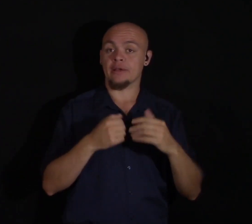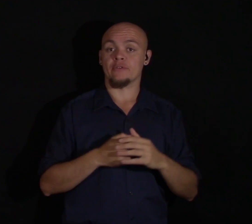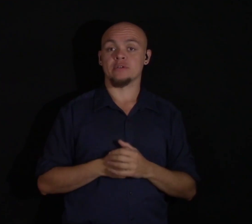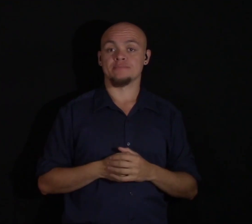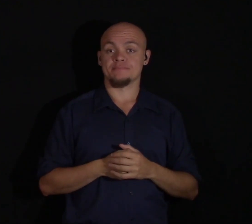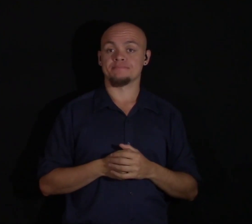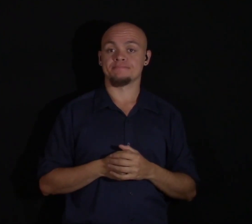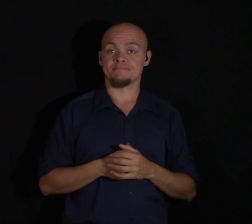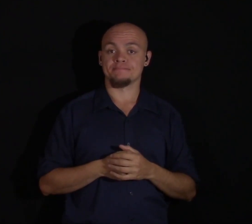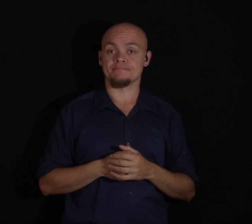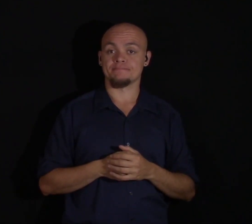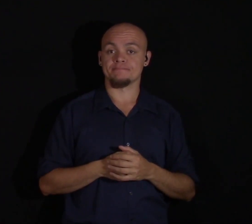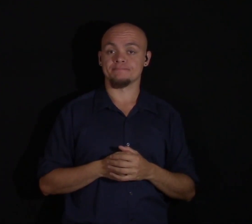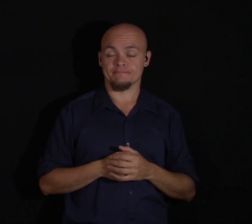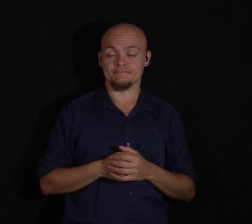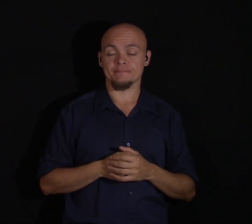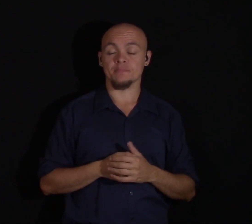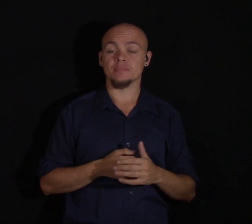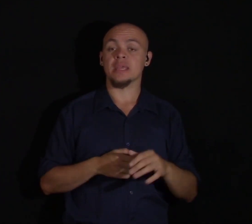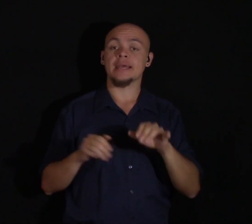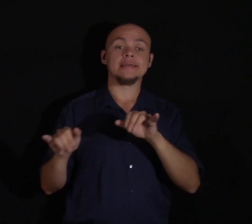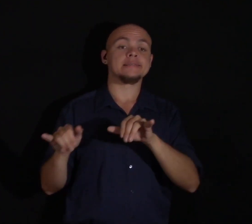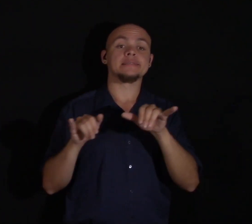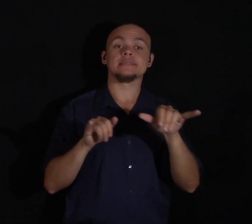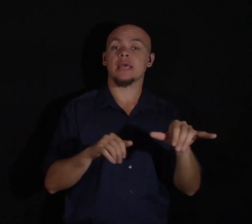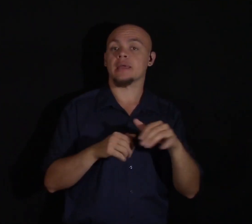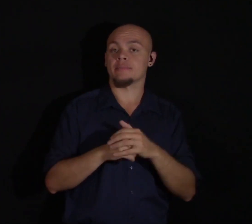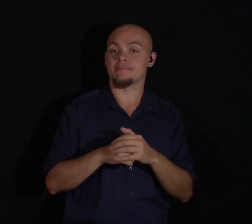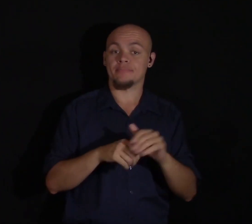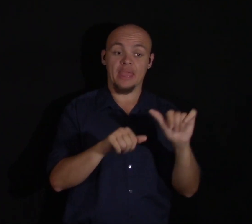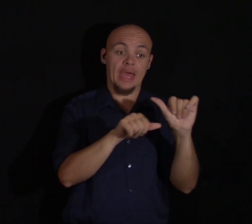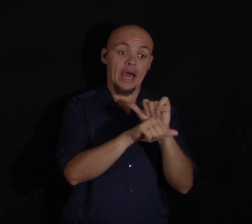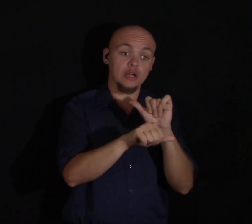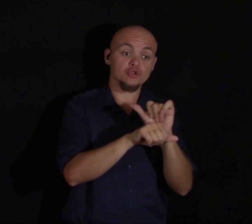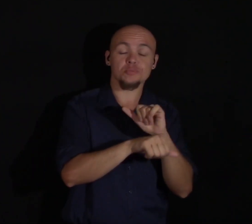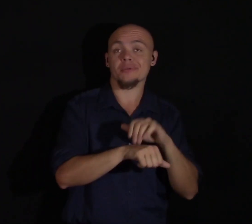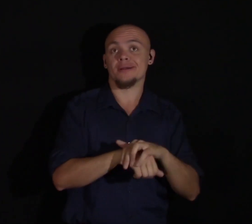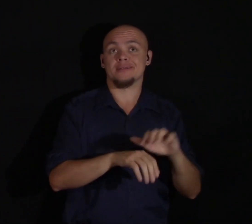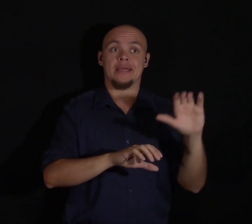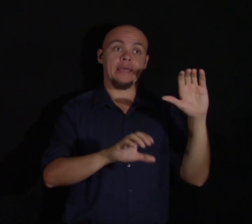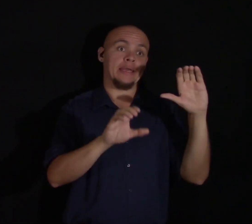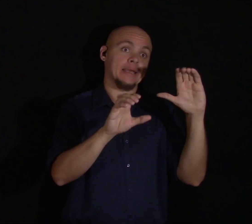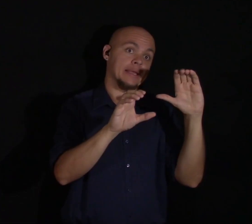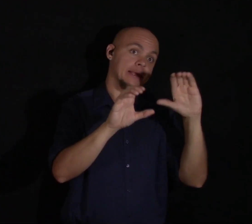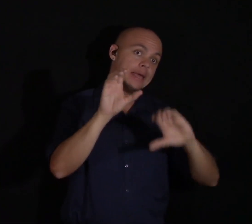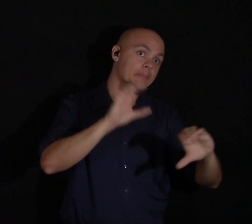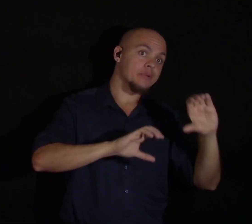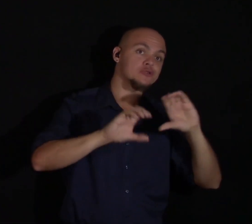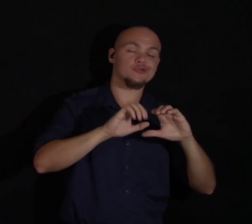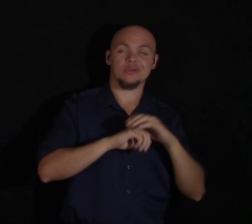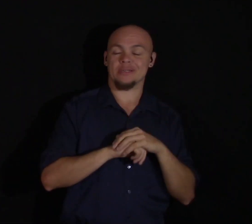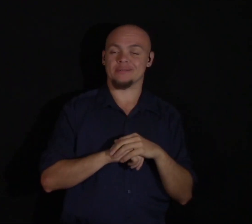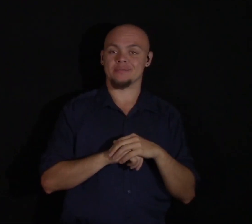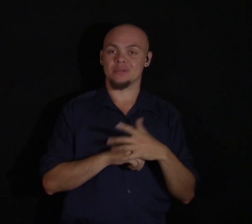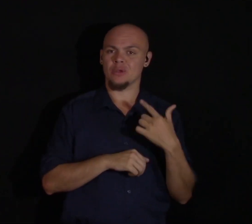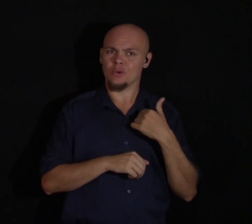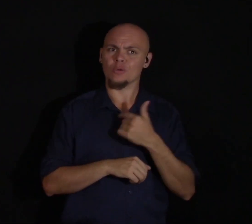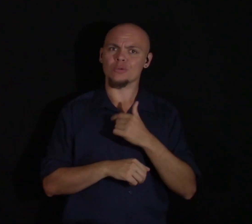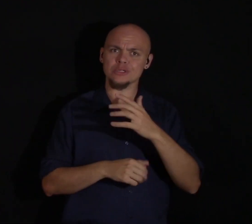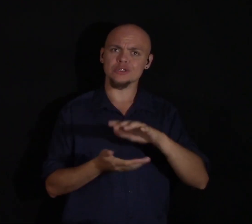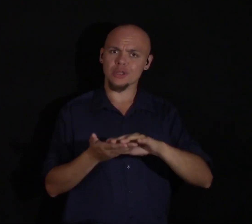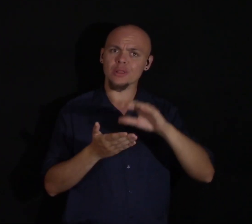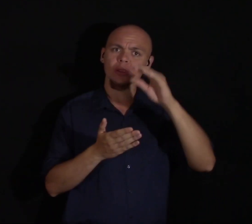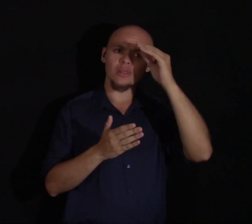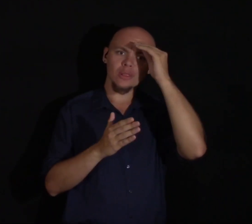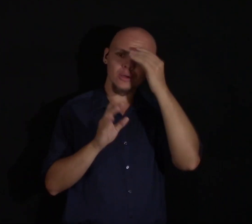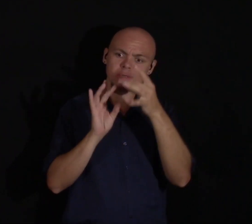In the same way that we're required to take algebra and chemistry, I think that we deserve to learn the